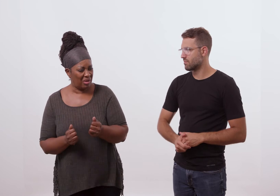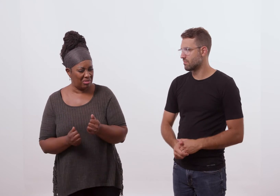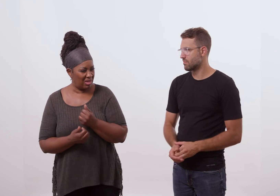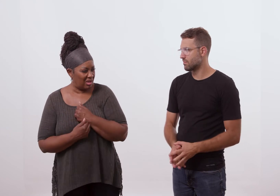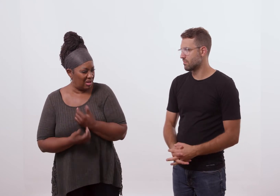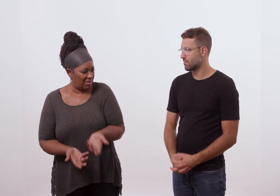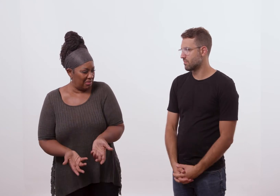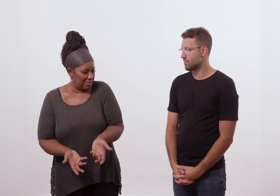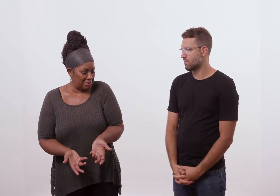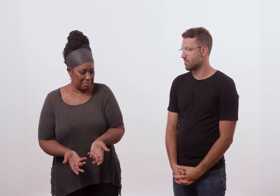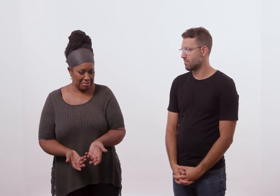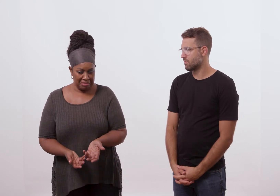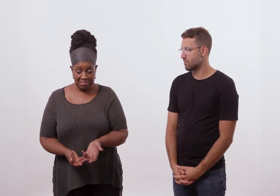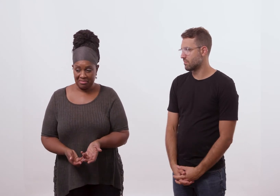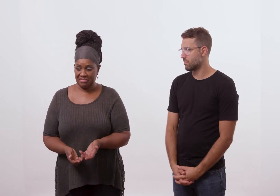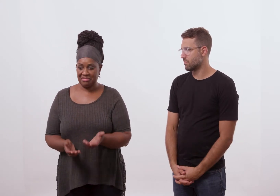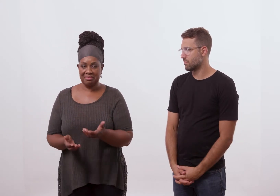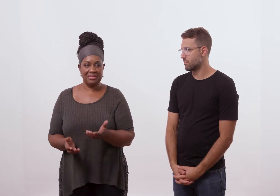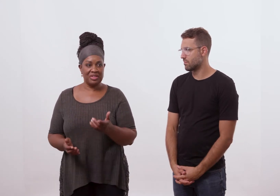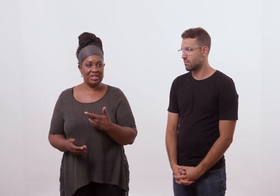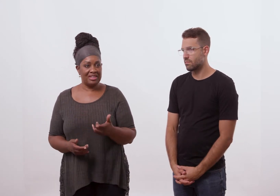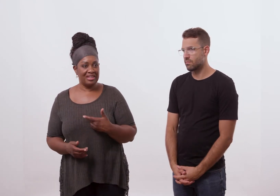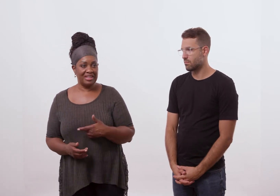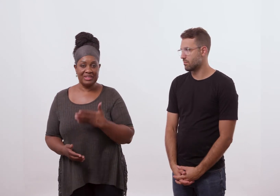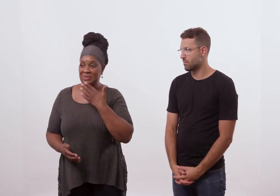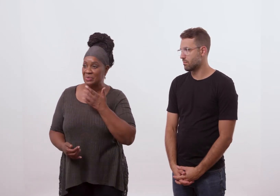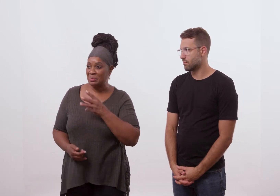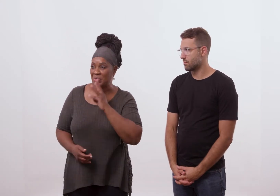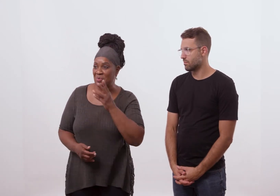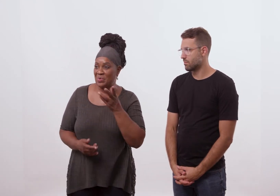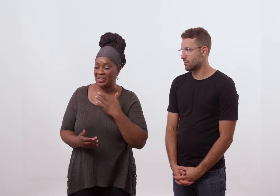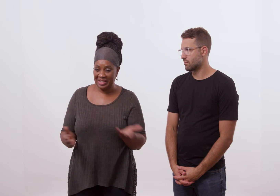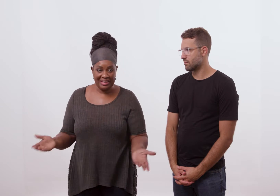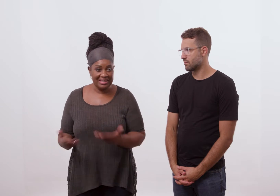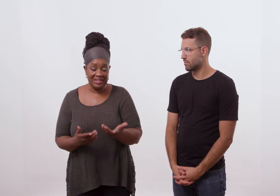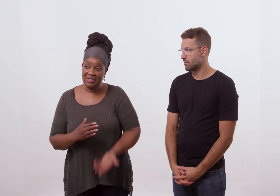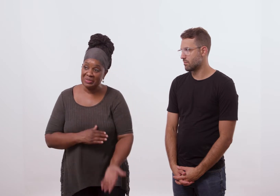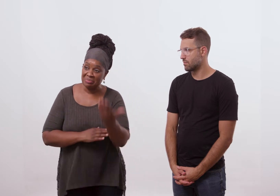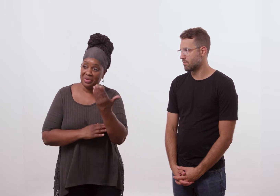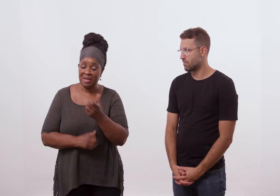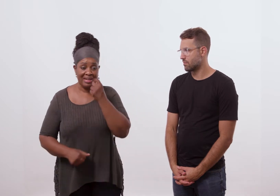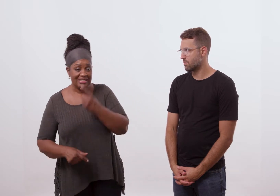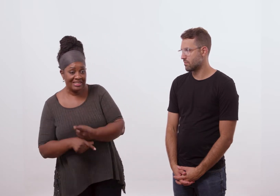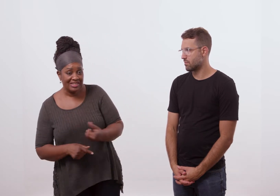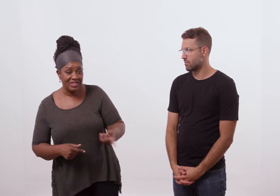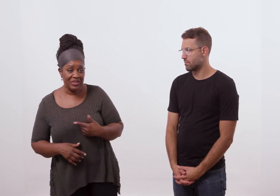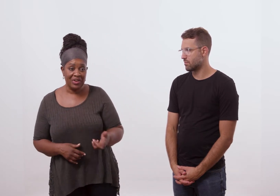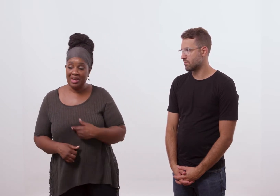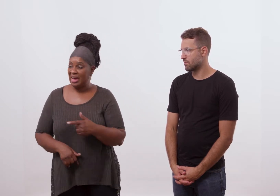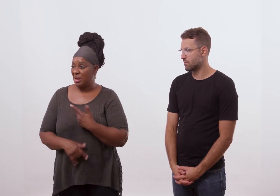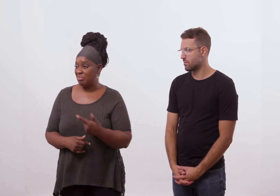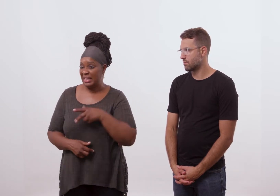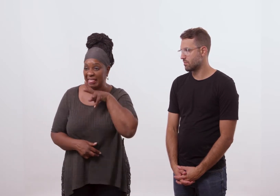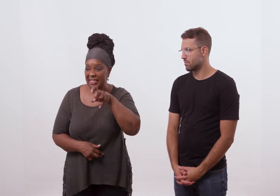Shade and Sweetwater to you both this glorious morning. Oh, Shin. Don't mind us, sister. We're off to fetch lizard eggs before